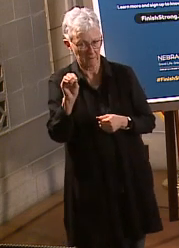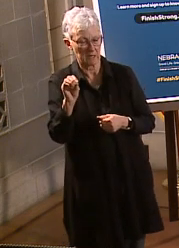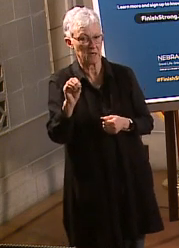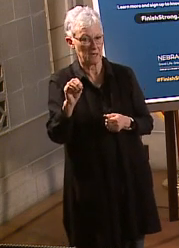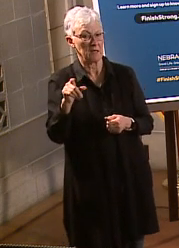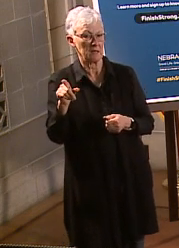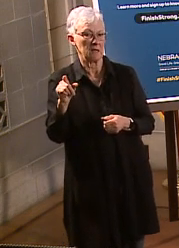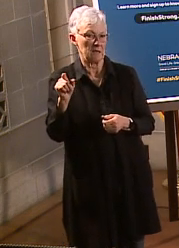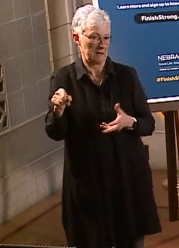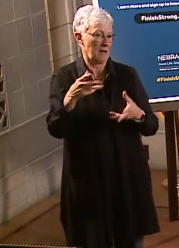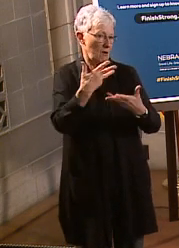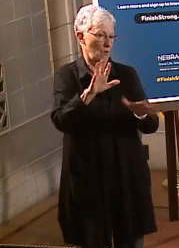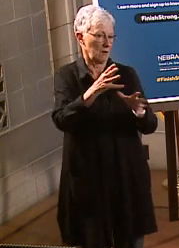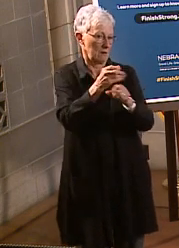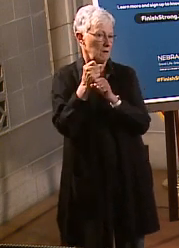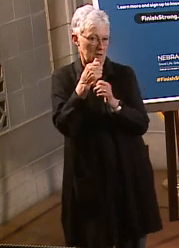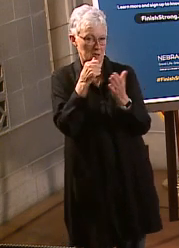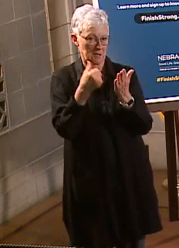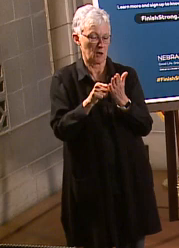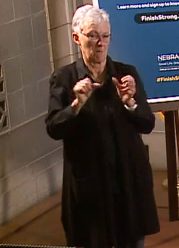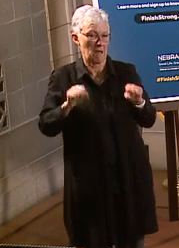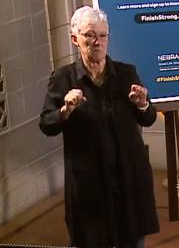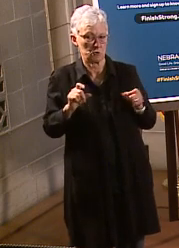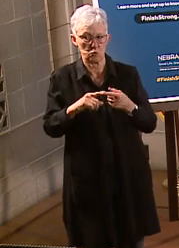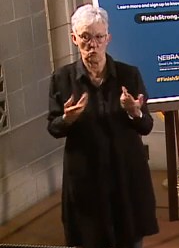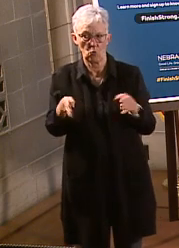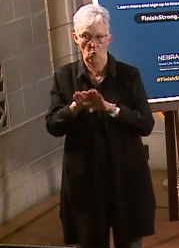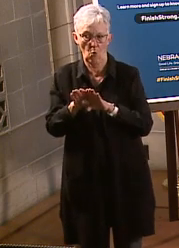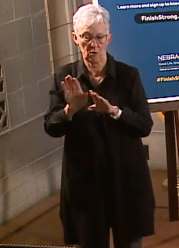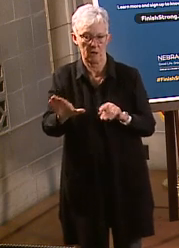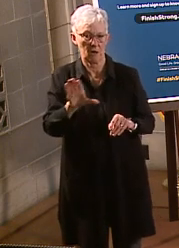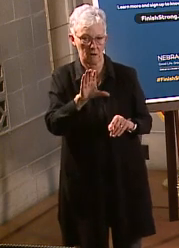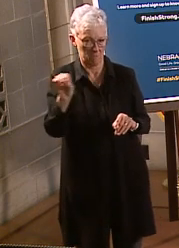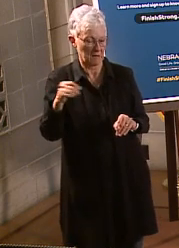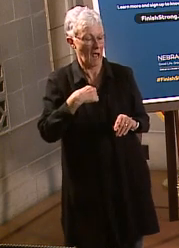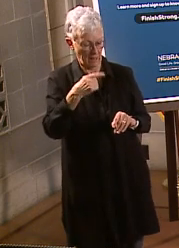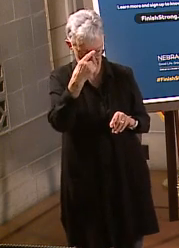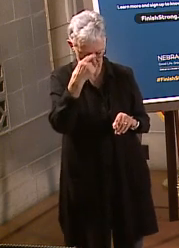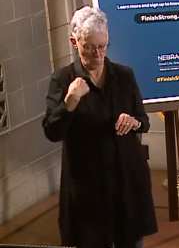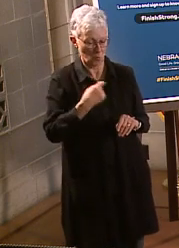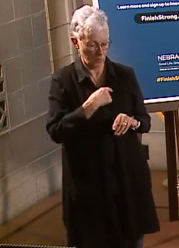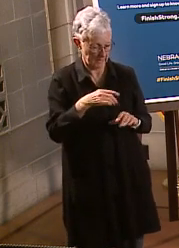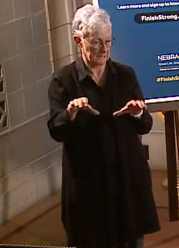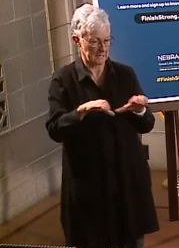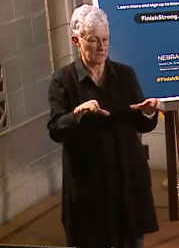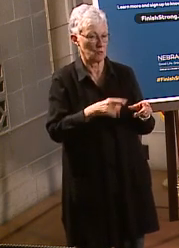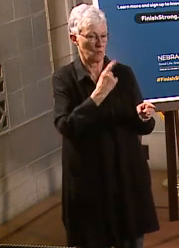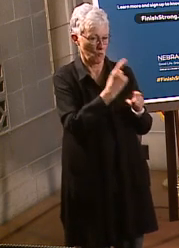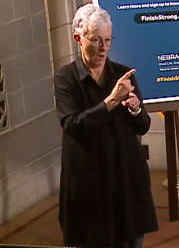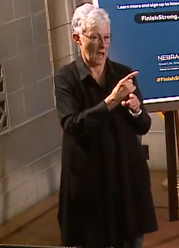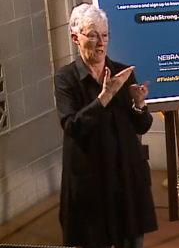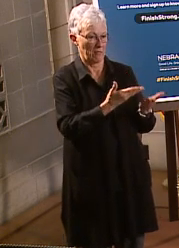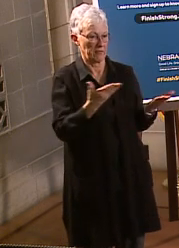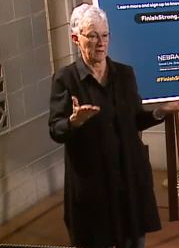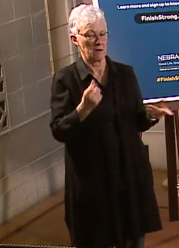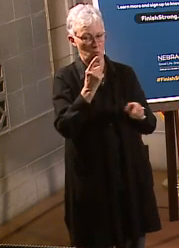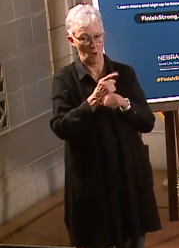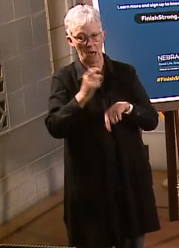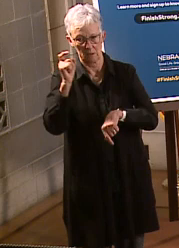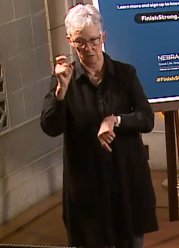down. So we are taking steps, and it was done in an appropriate way and an appropriate time frame based upon, the laws